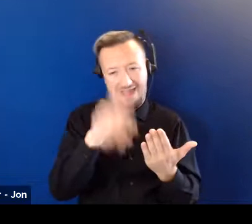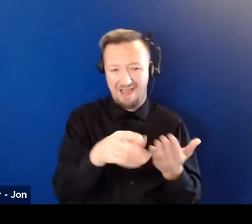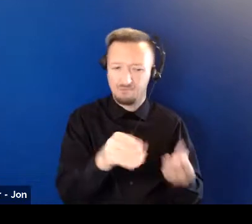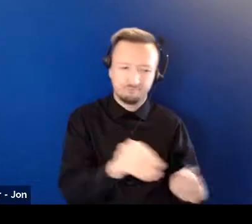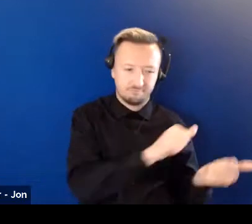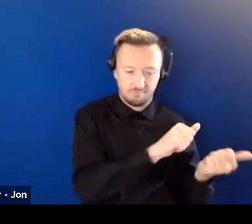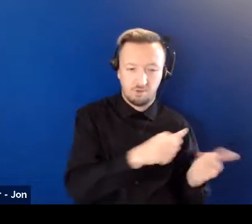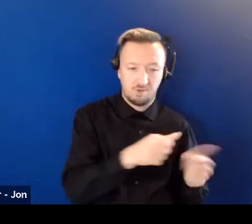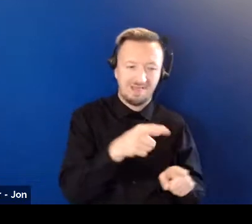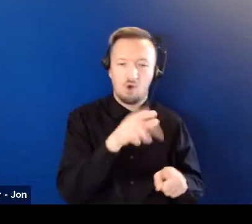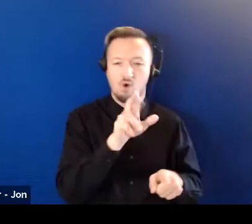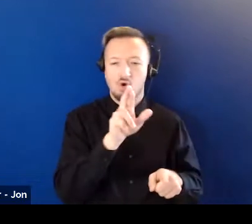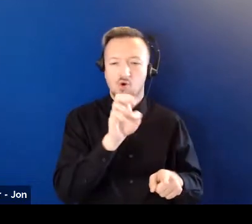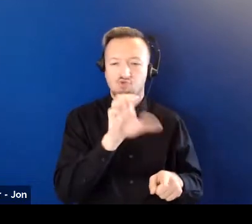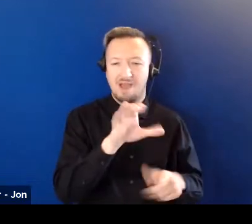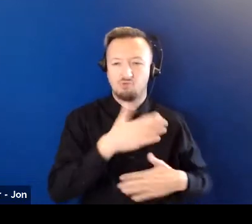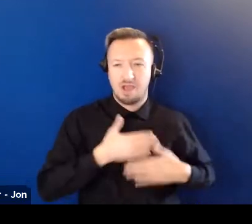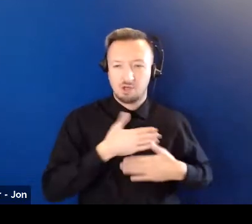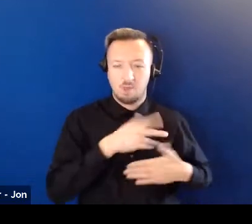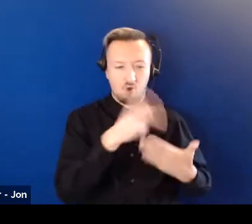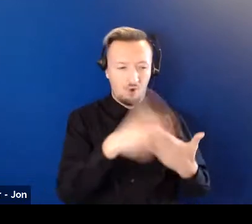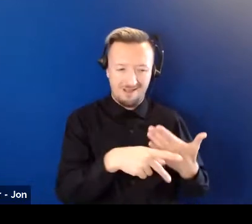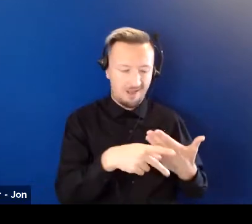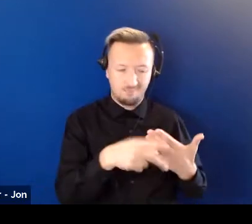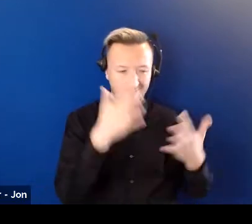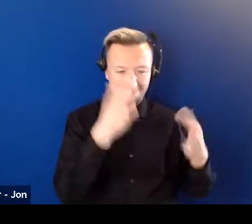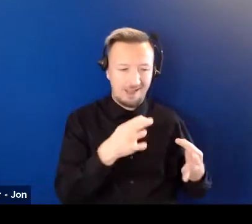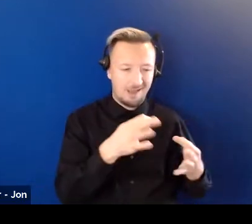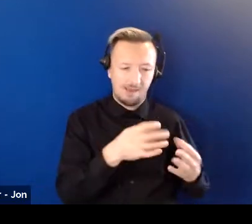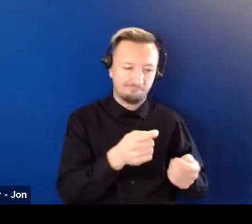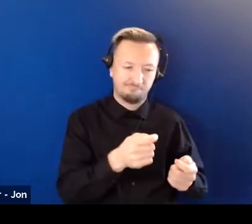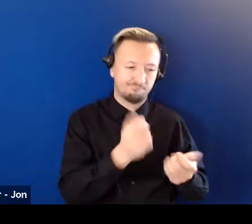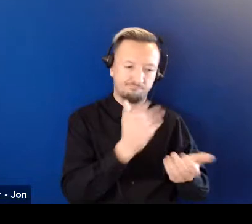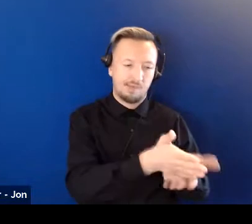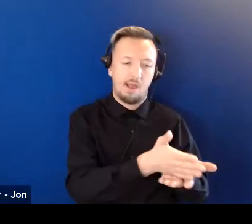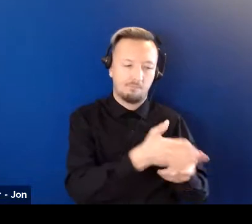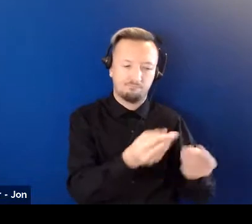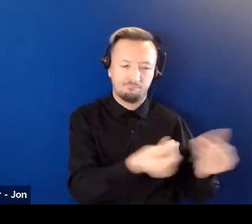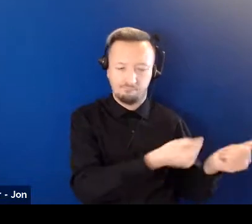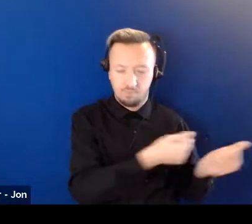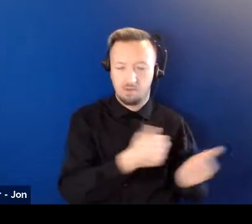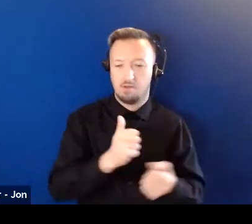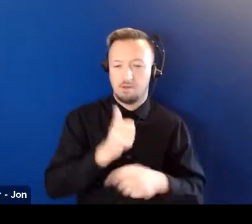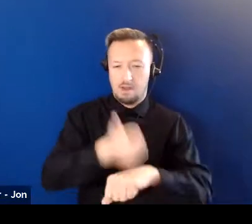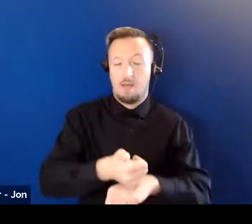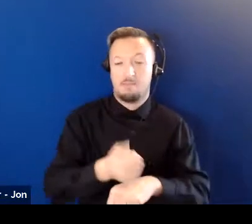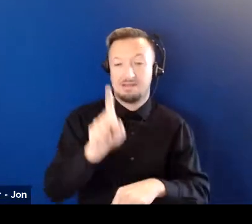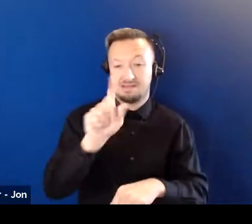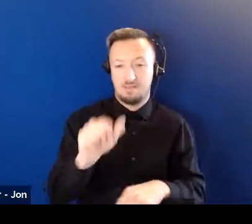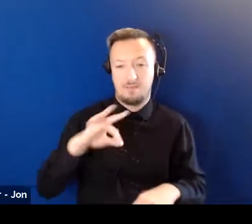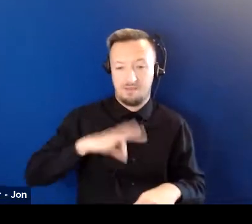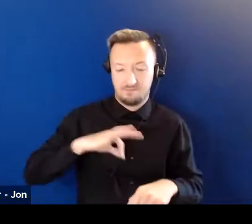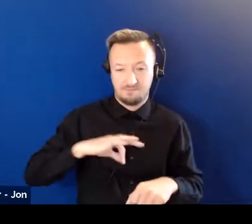favor of doing disability benefits and kind of moving in this direction because we